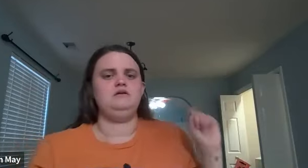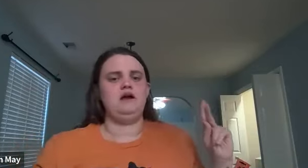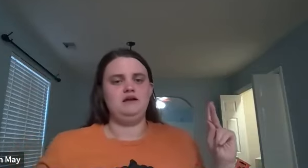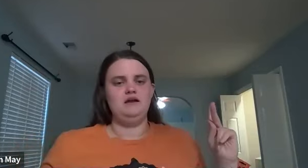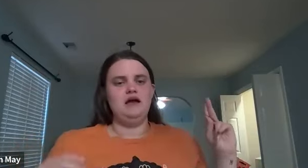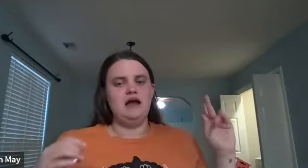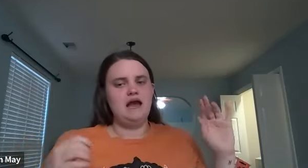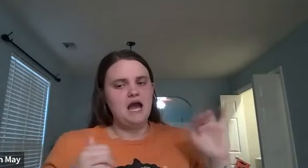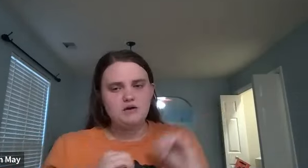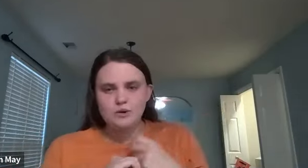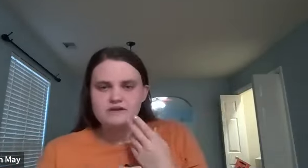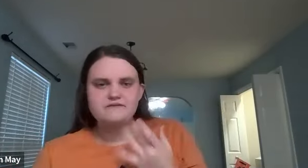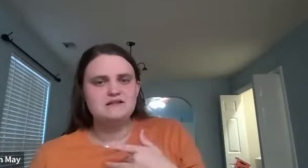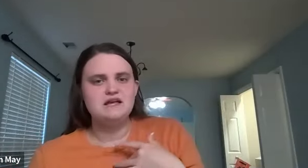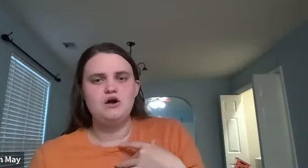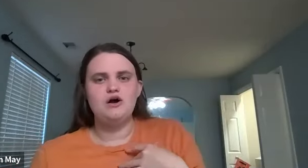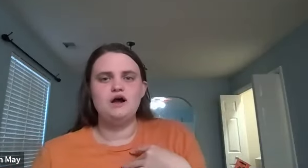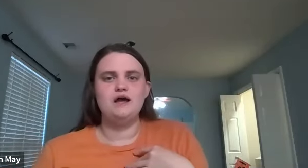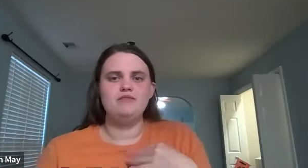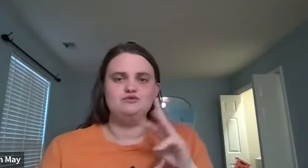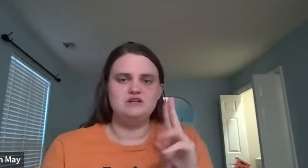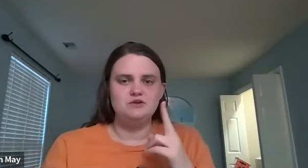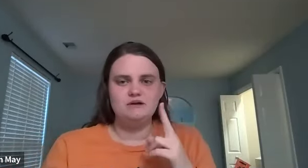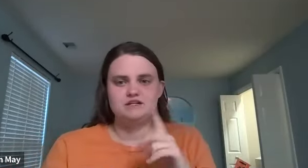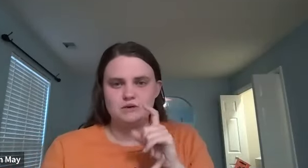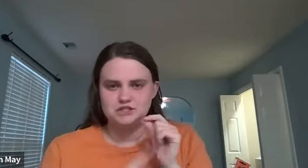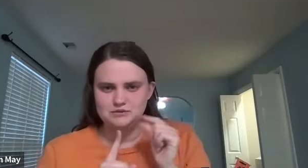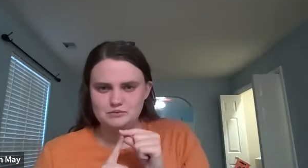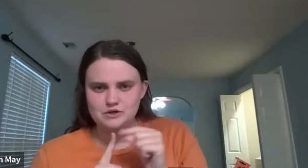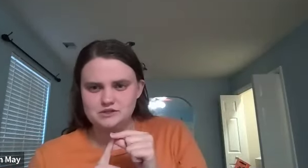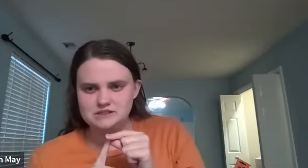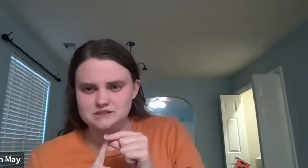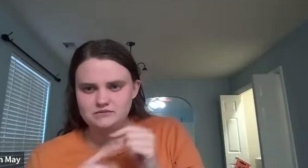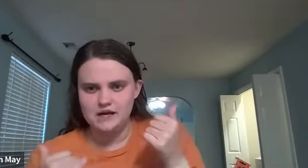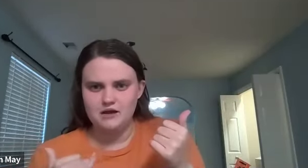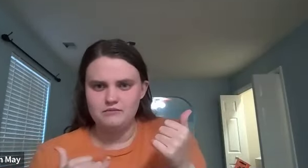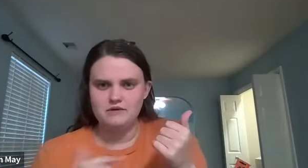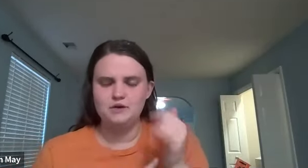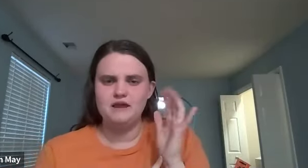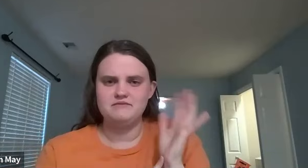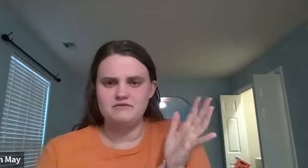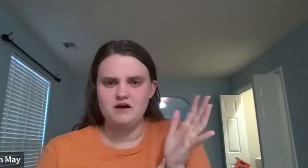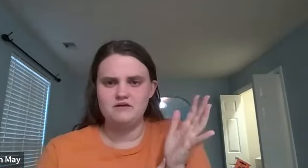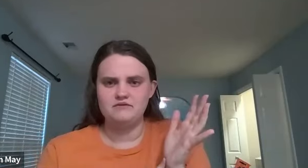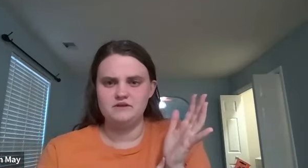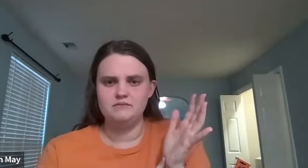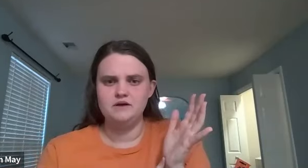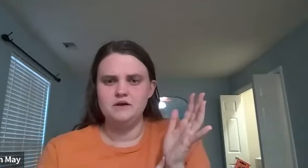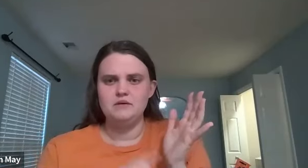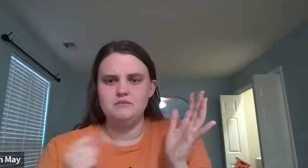Okay. How are we feeling on those WH question words right now? I know we have about 5 of them, but